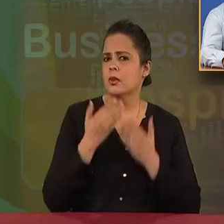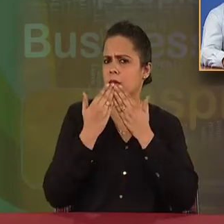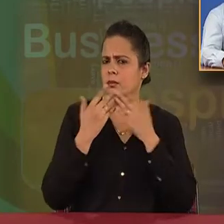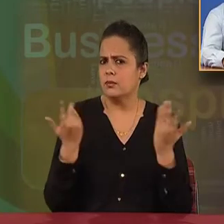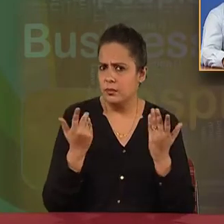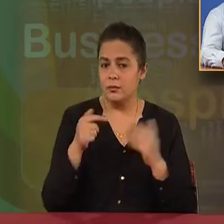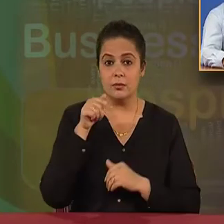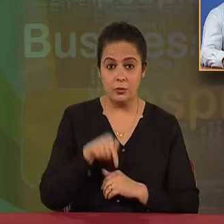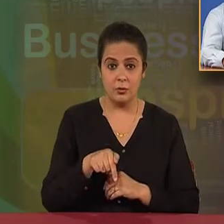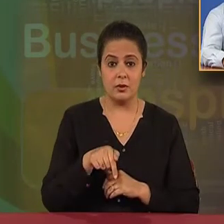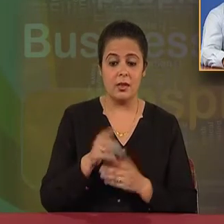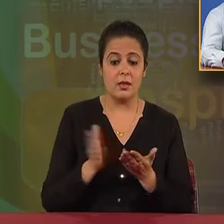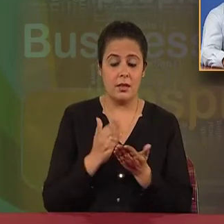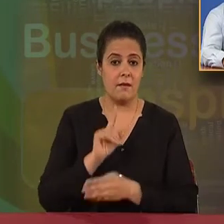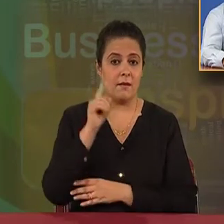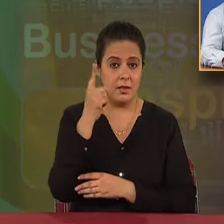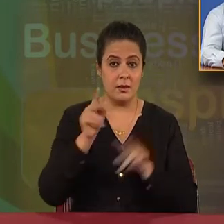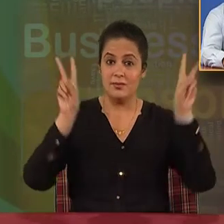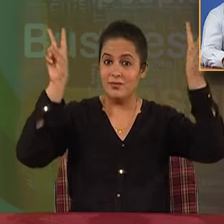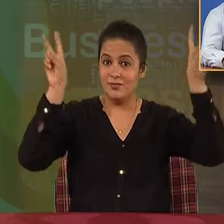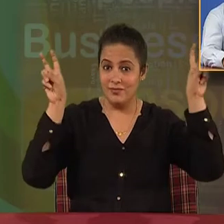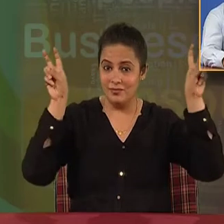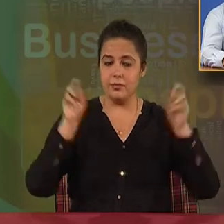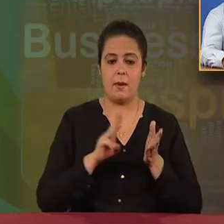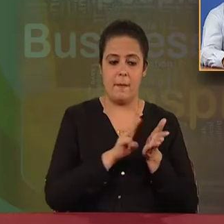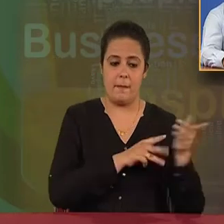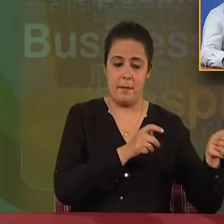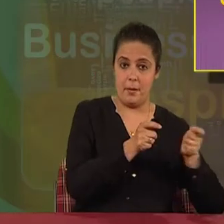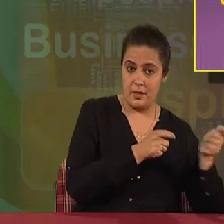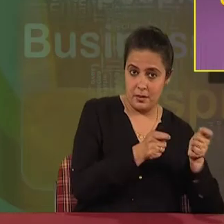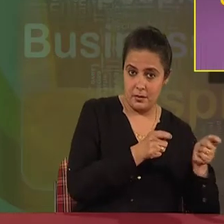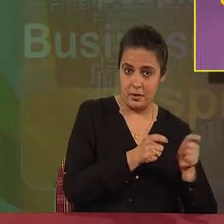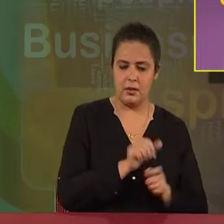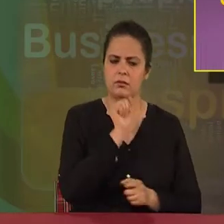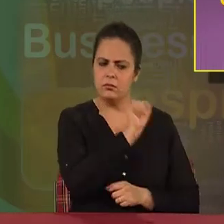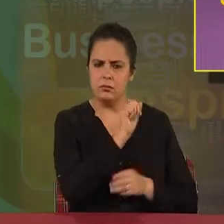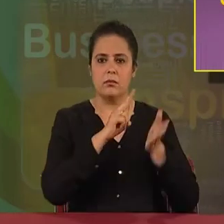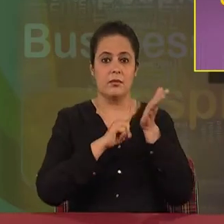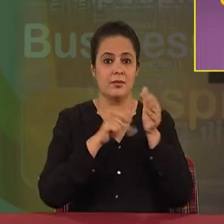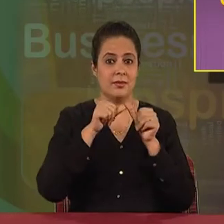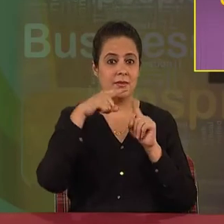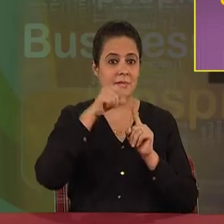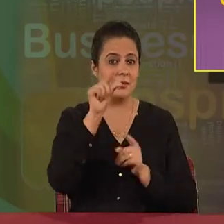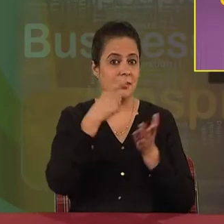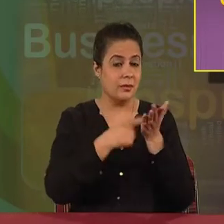Today, we'll study the first chapter, Management, its Nature and Significance.